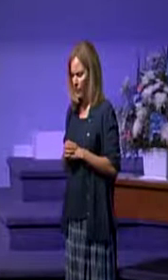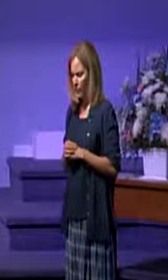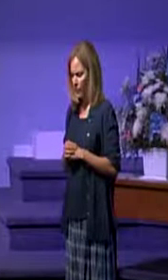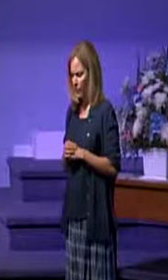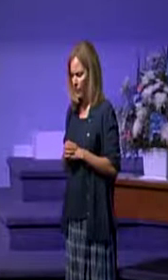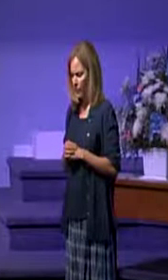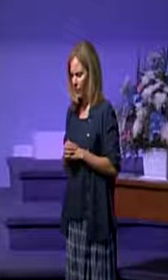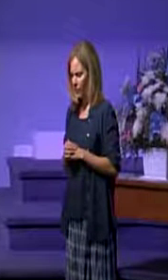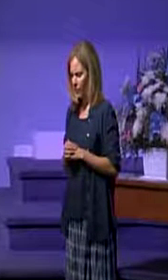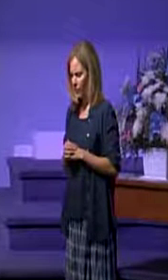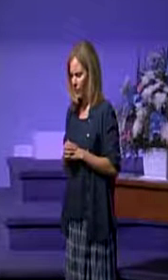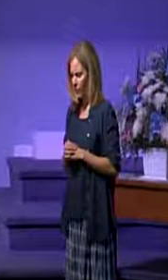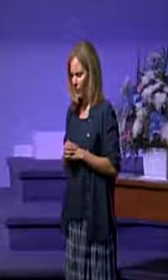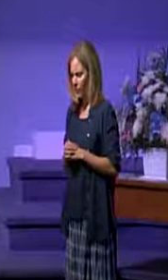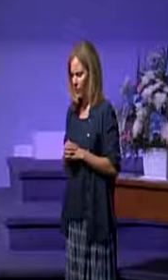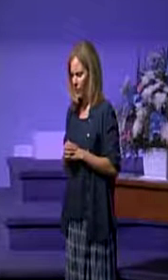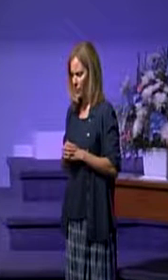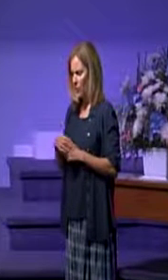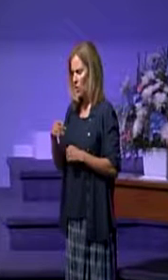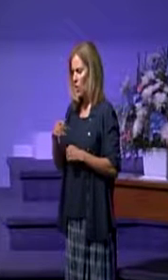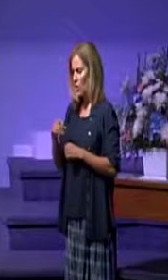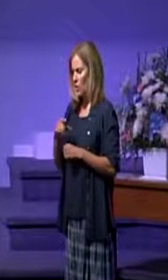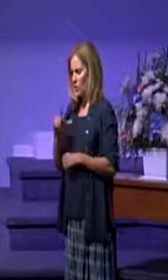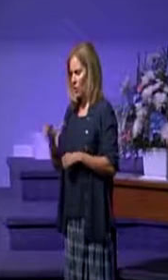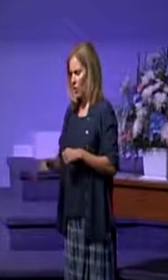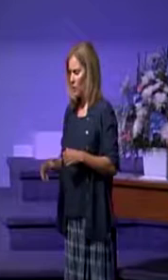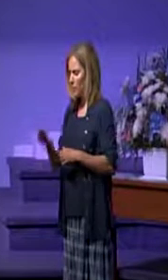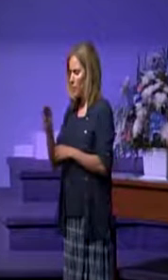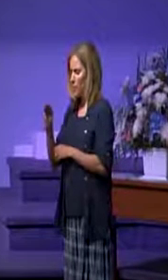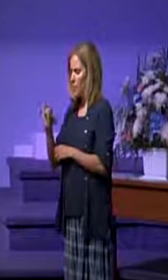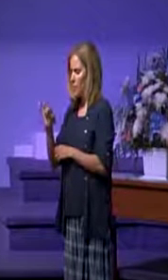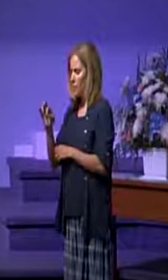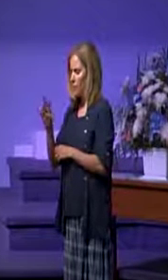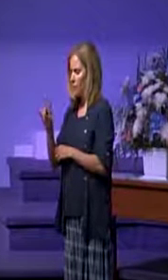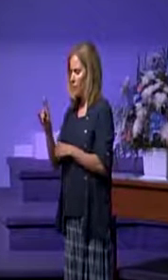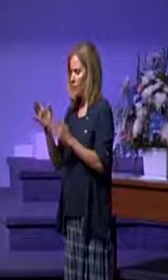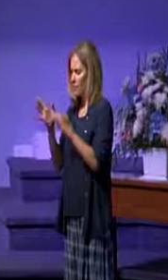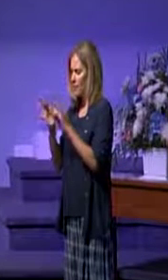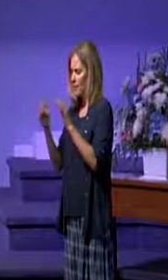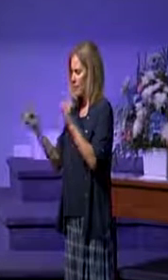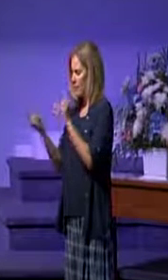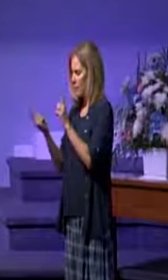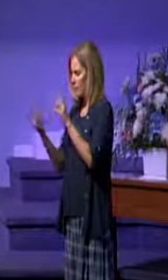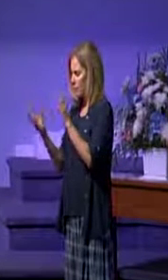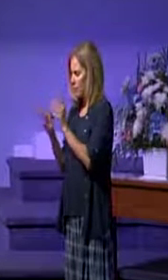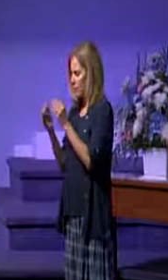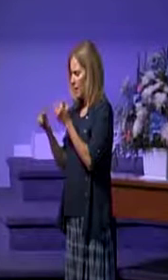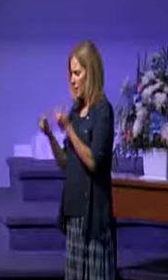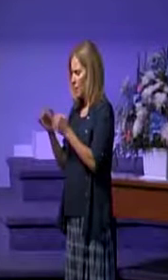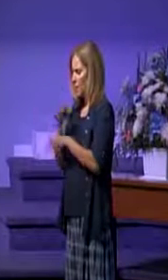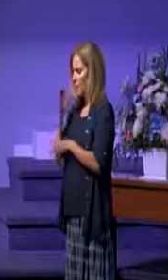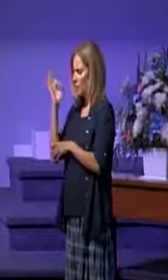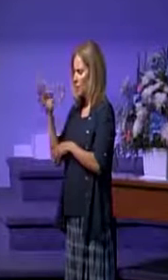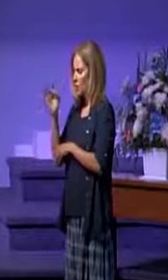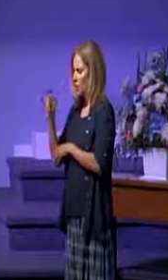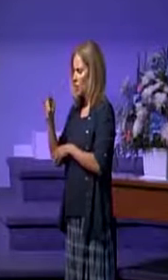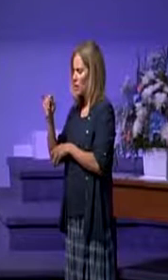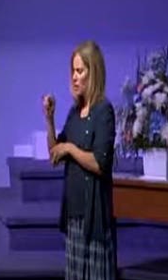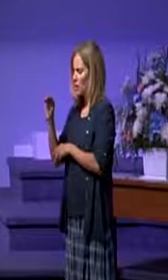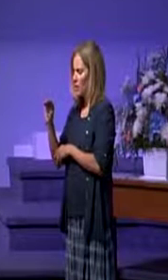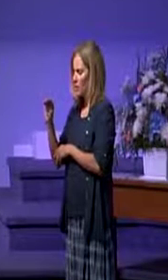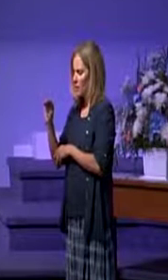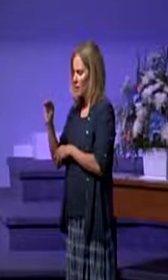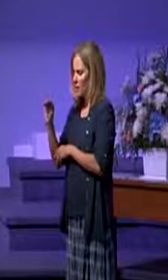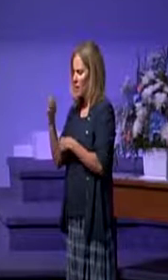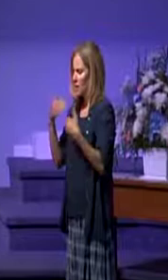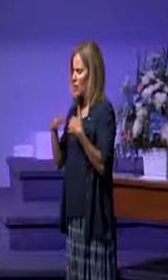Lord, we lift up to you Milford Bible Church as they meet right now, Lord. Be with Pastor Tim up there, Lord. Just, Lord,